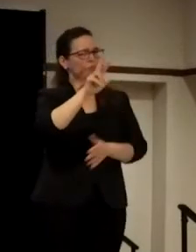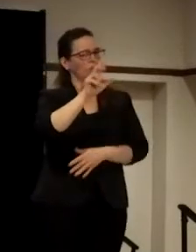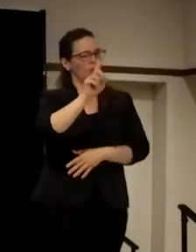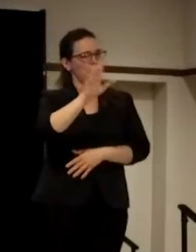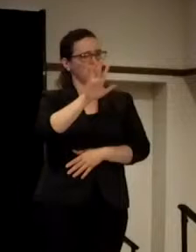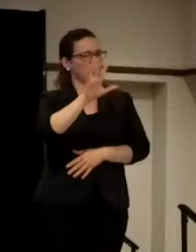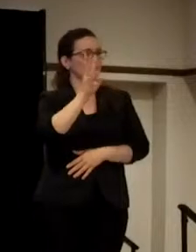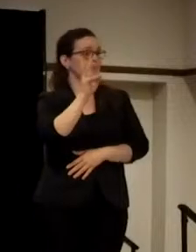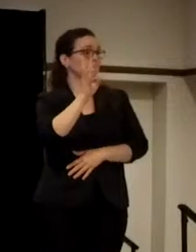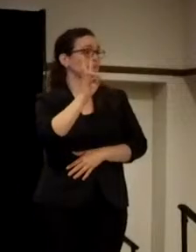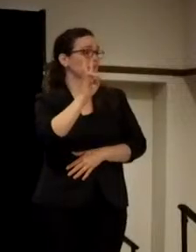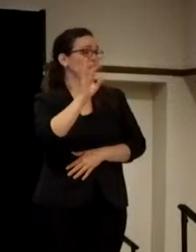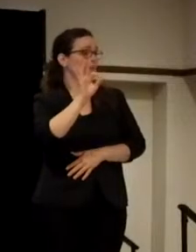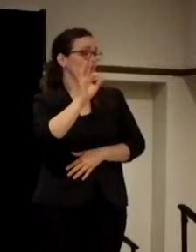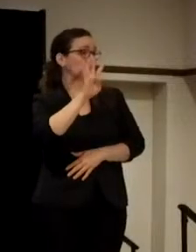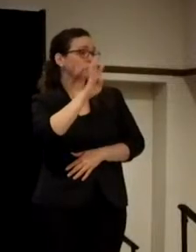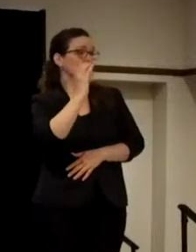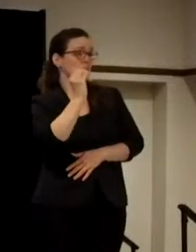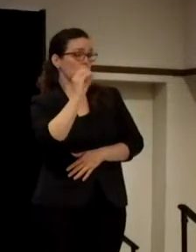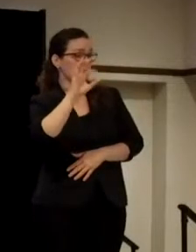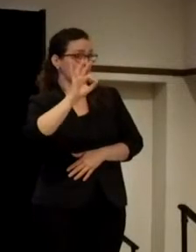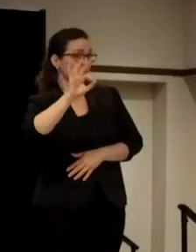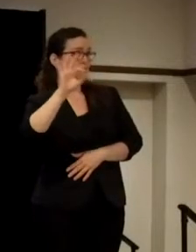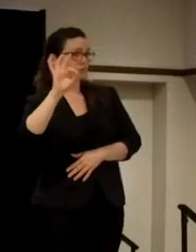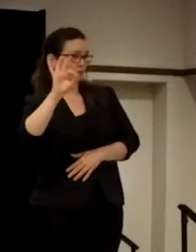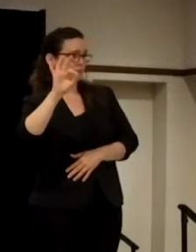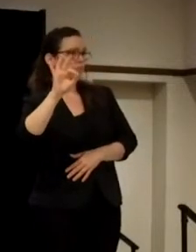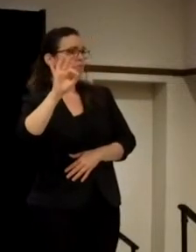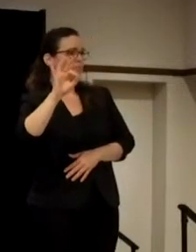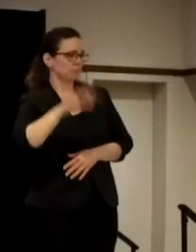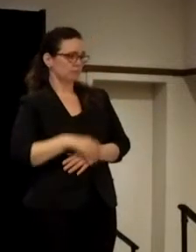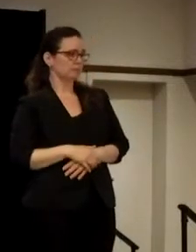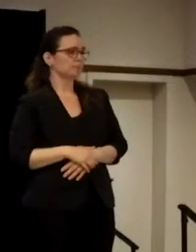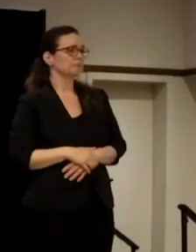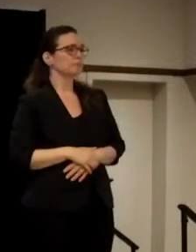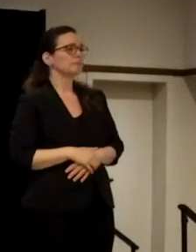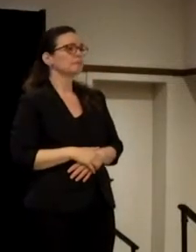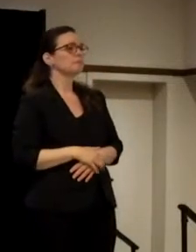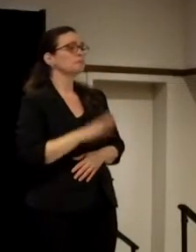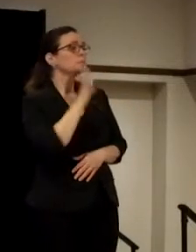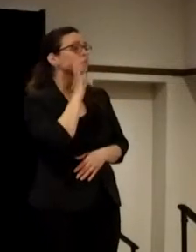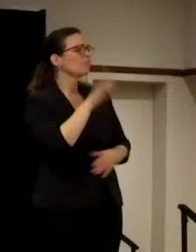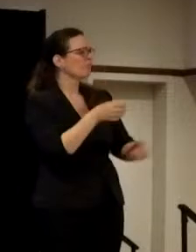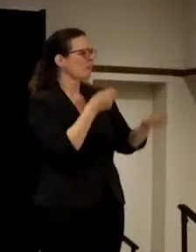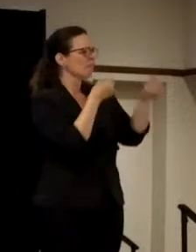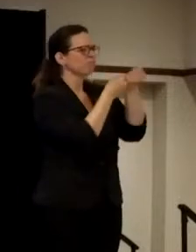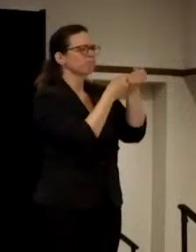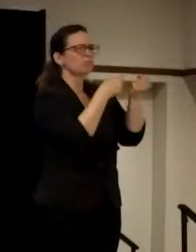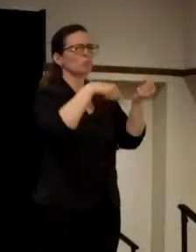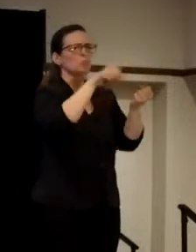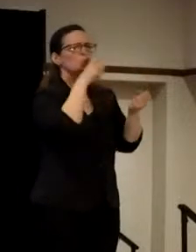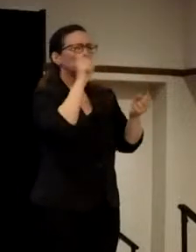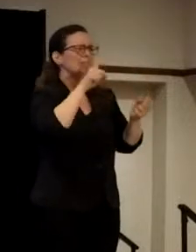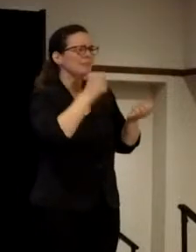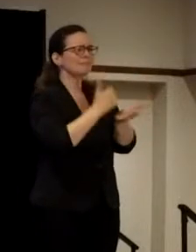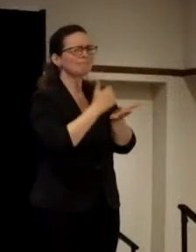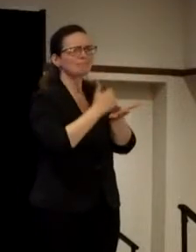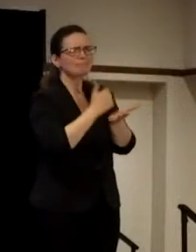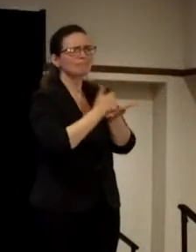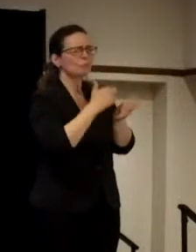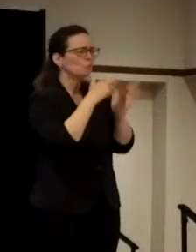315-679-4099. Our workers will assist these residents on getting appointments and provide the times to the